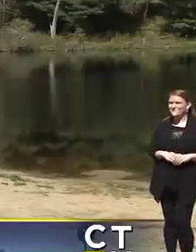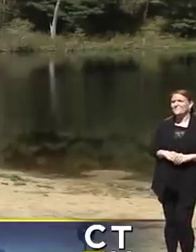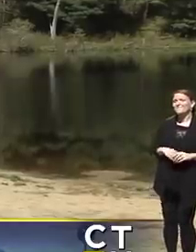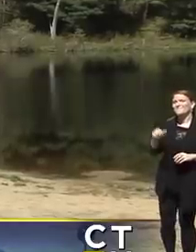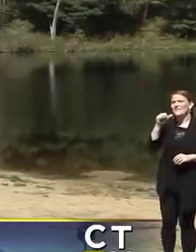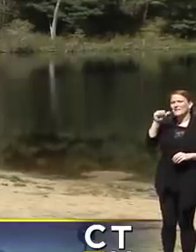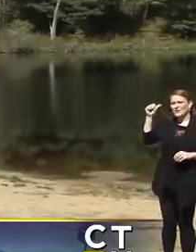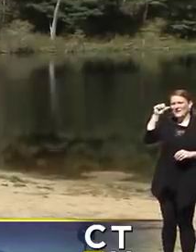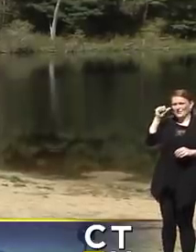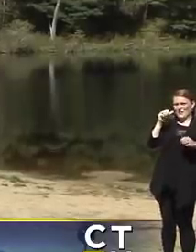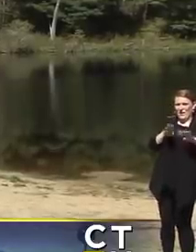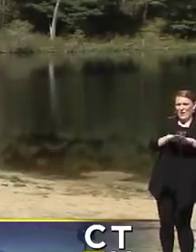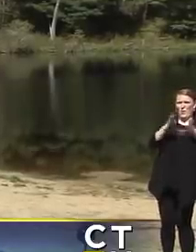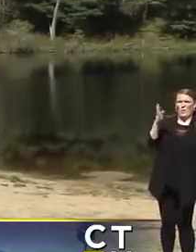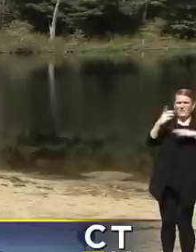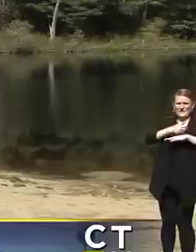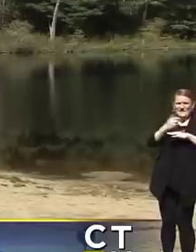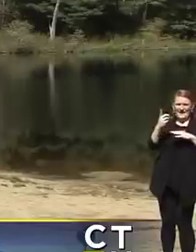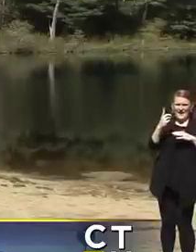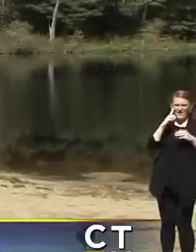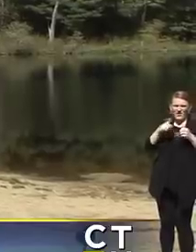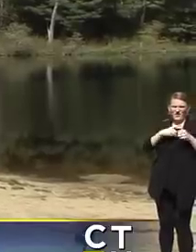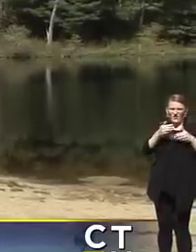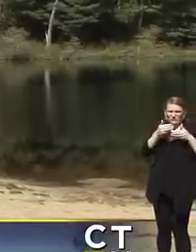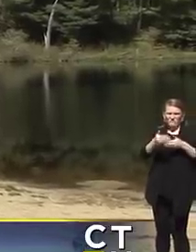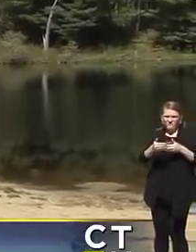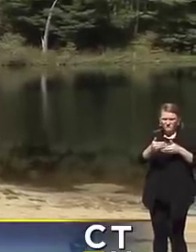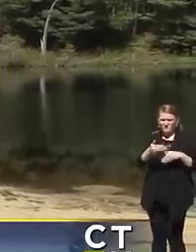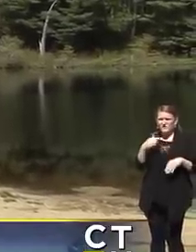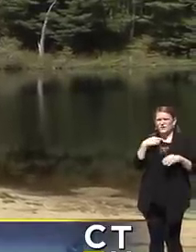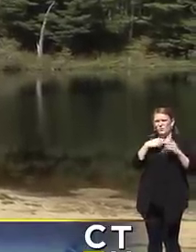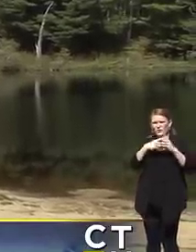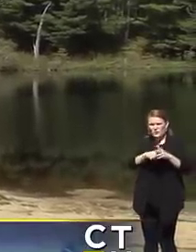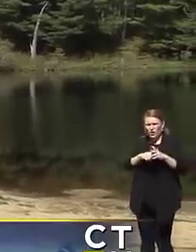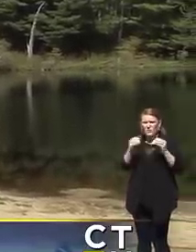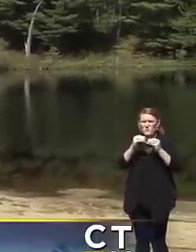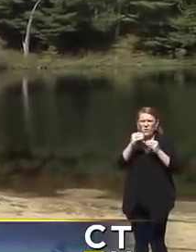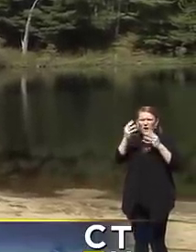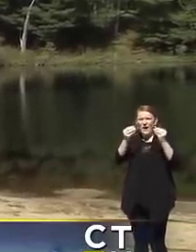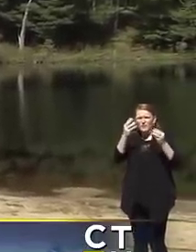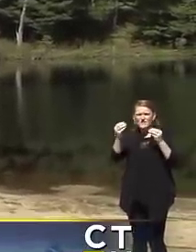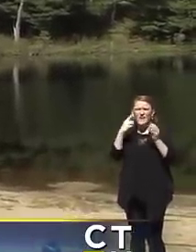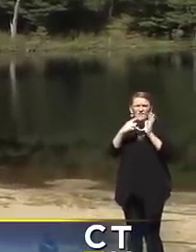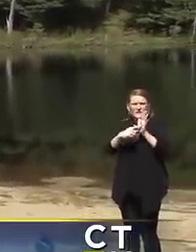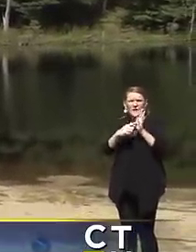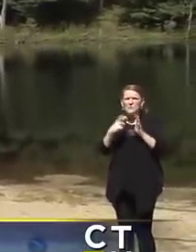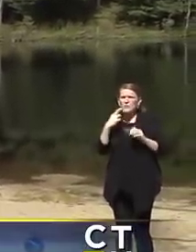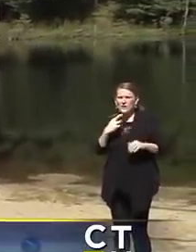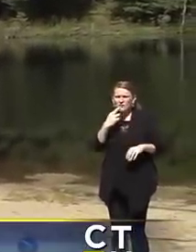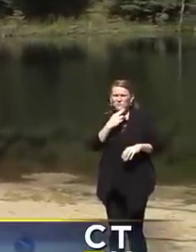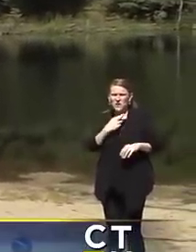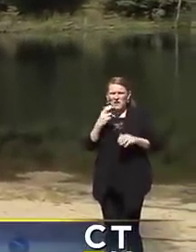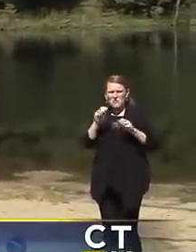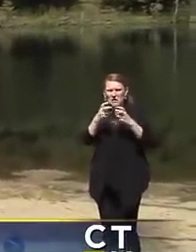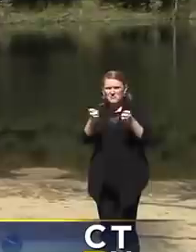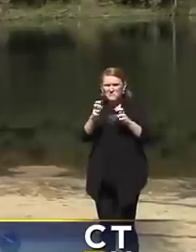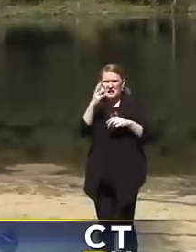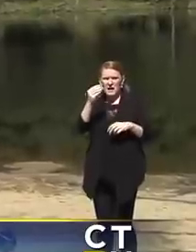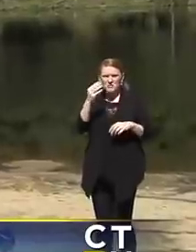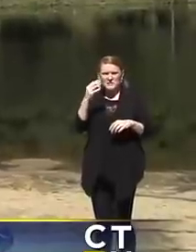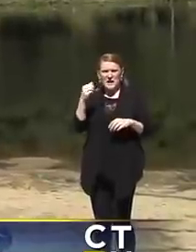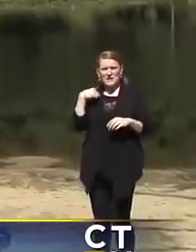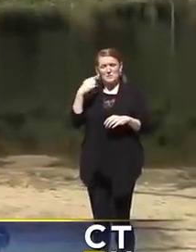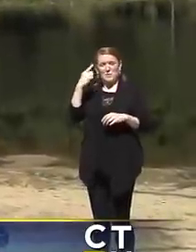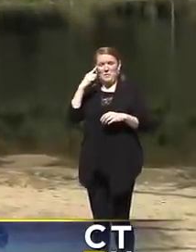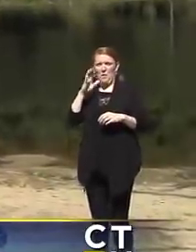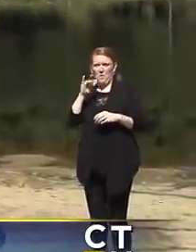Yesterday was opening day. We started doing more things outside, starting with restaurants. So we figured this would be an appropriate place to say a few